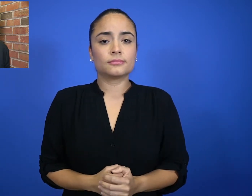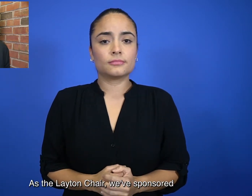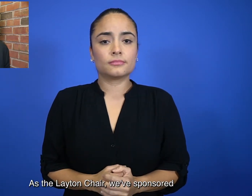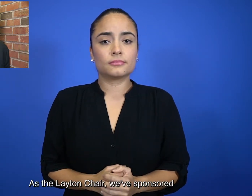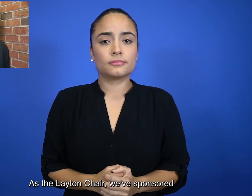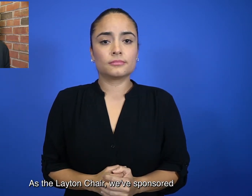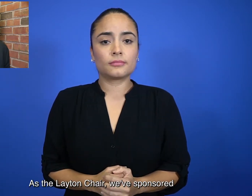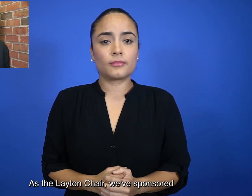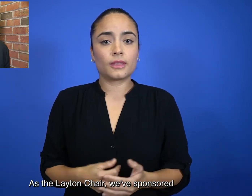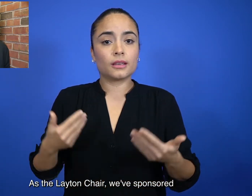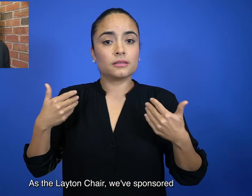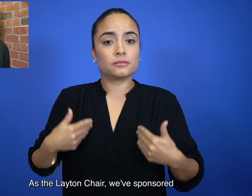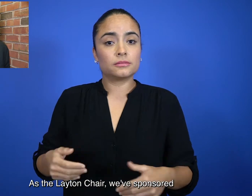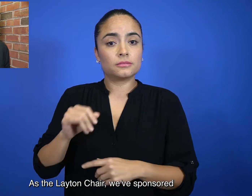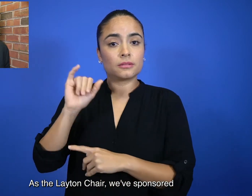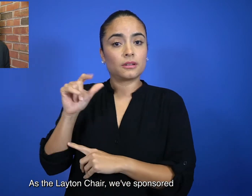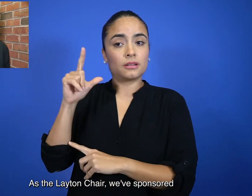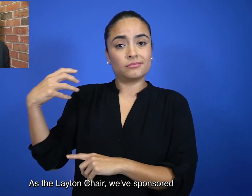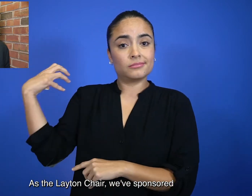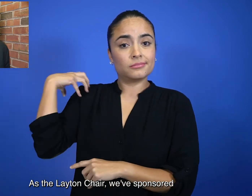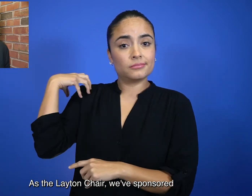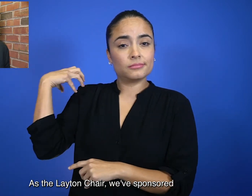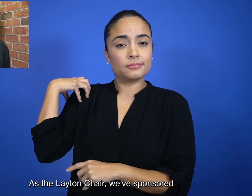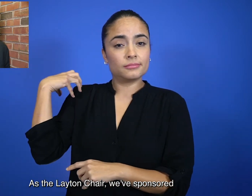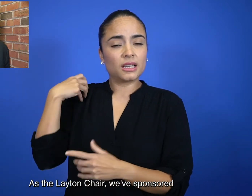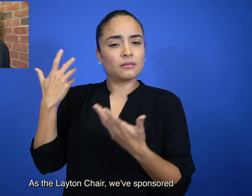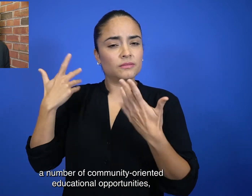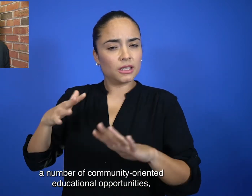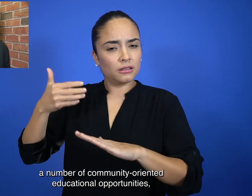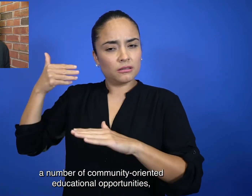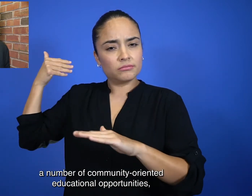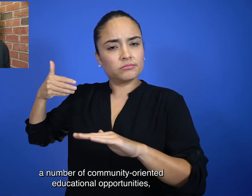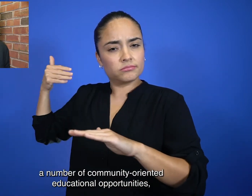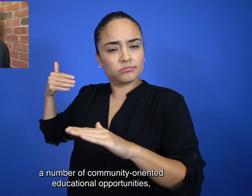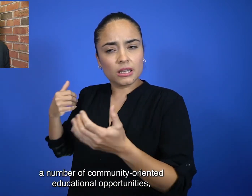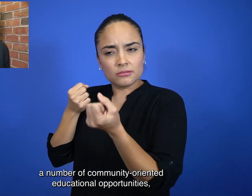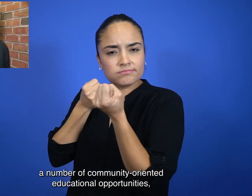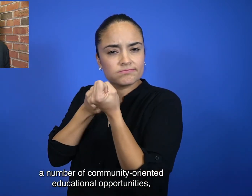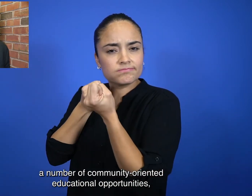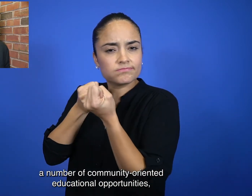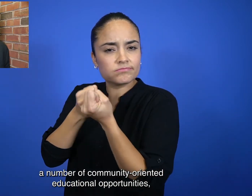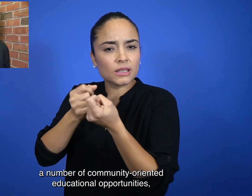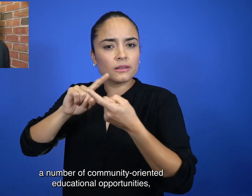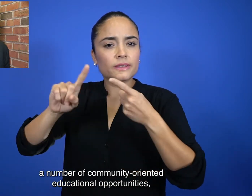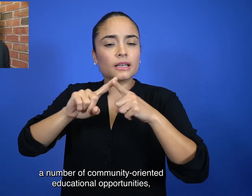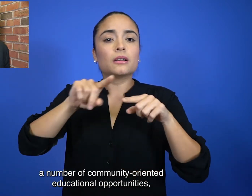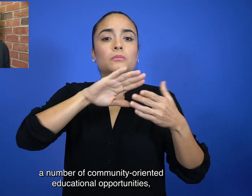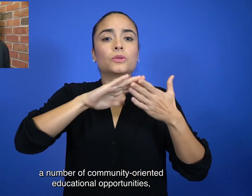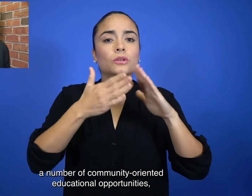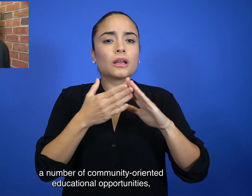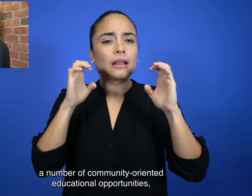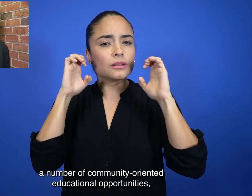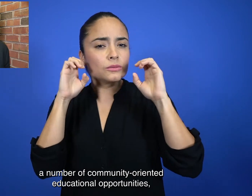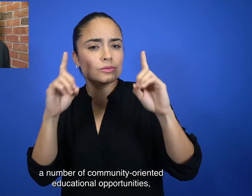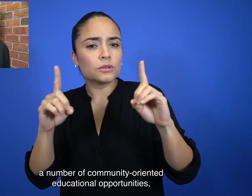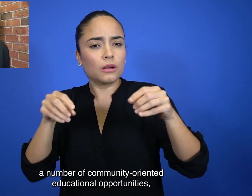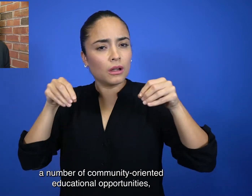As the Leighton Chair, we've sponsored a number of community-oriented educational